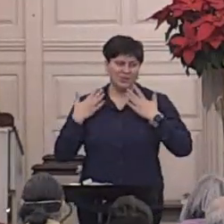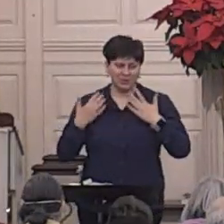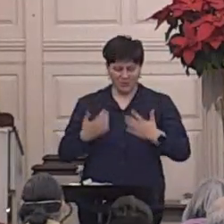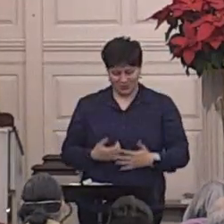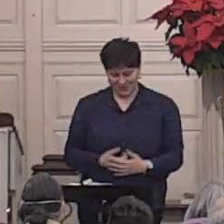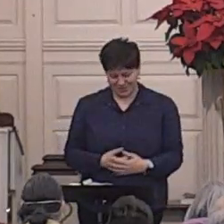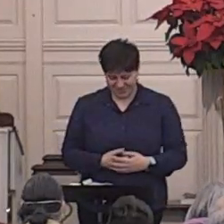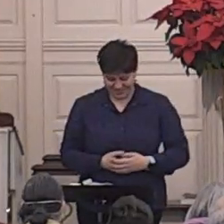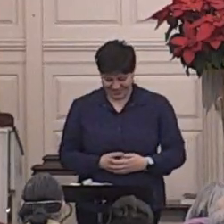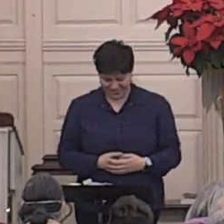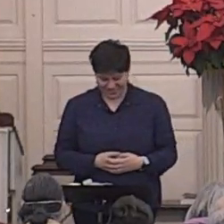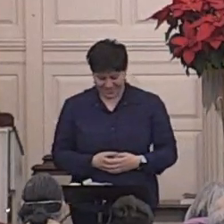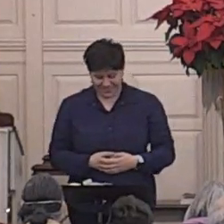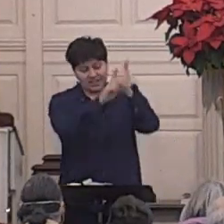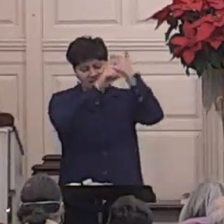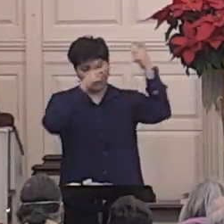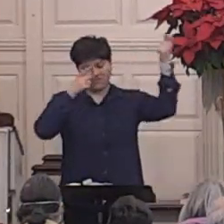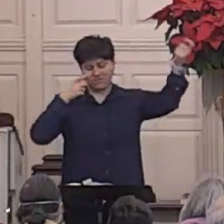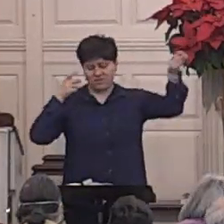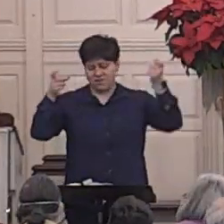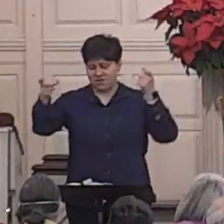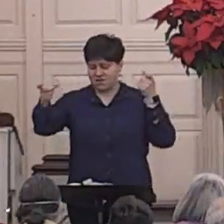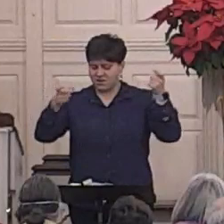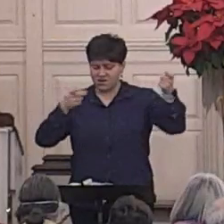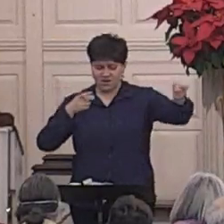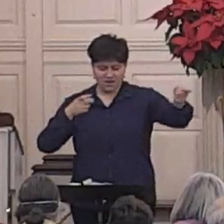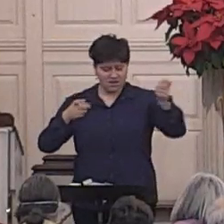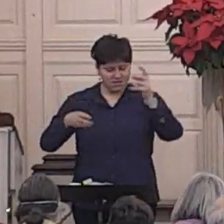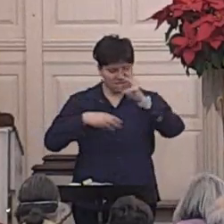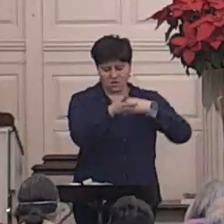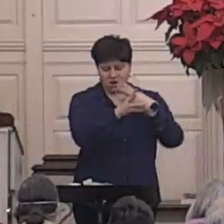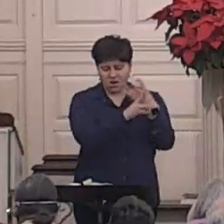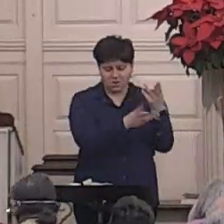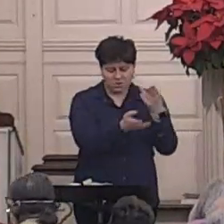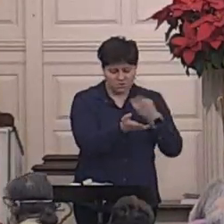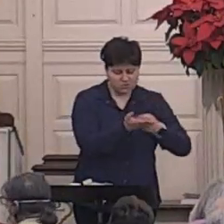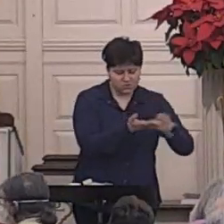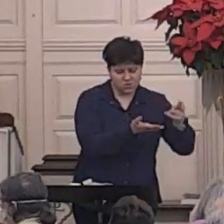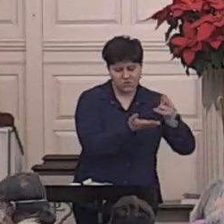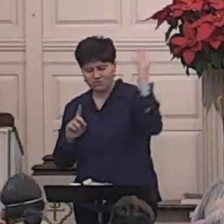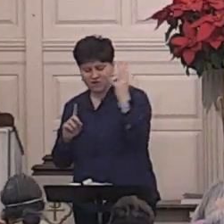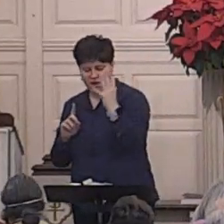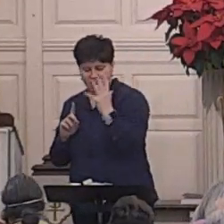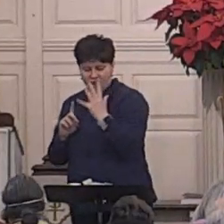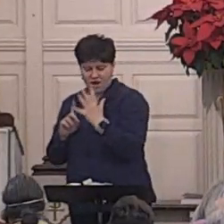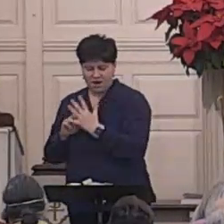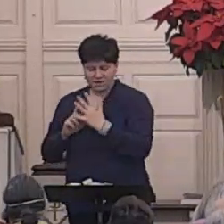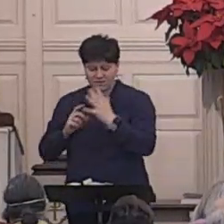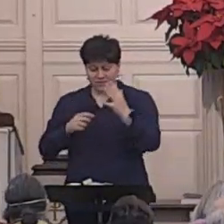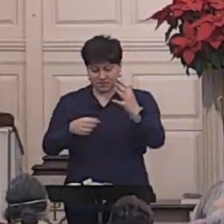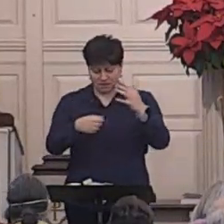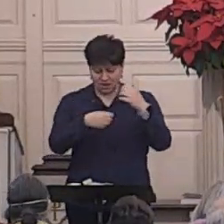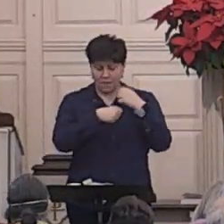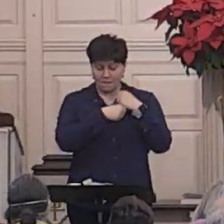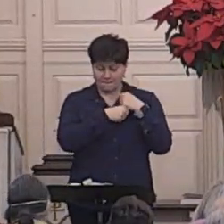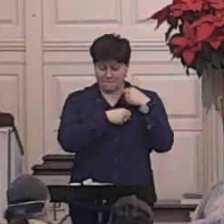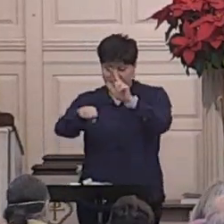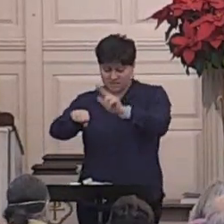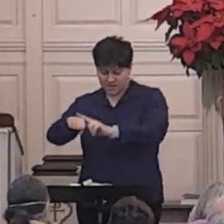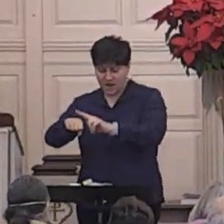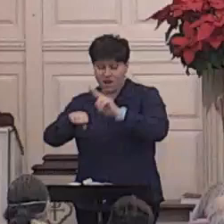repeat the sounding joy. He rules the world with truth and grace, and makes